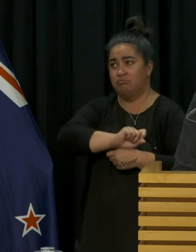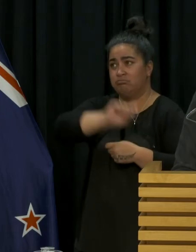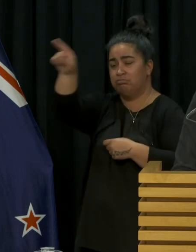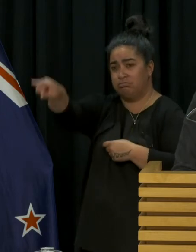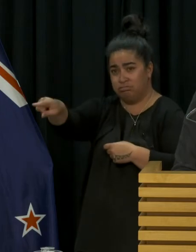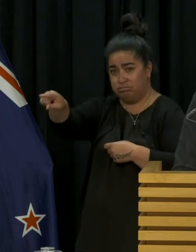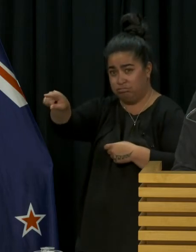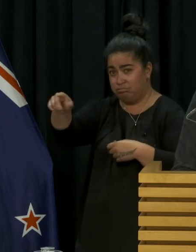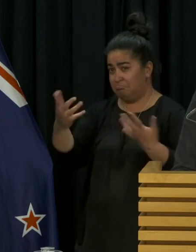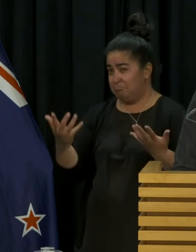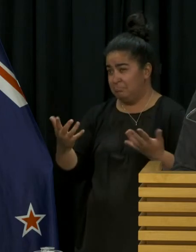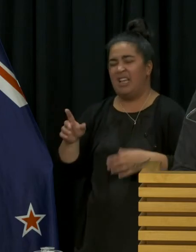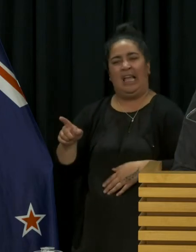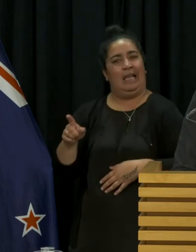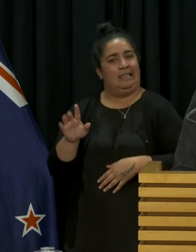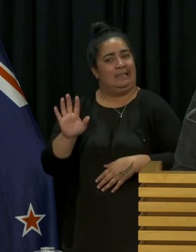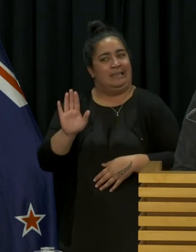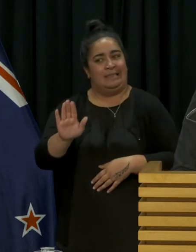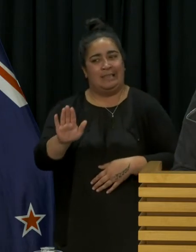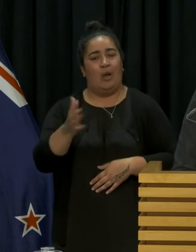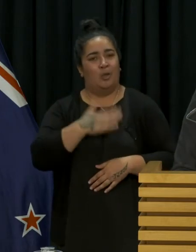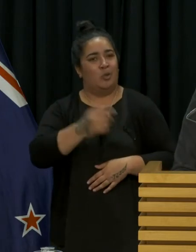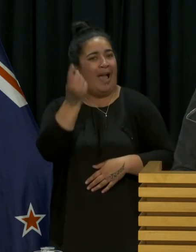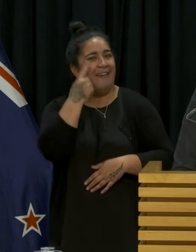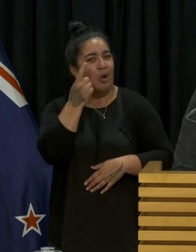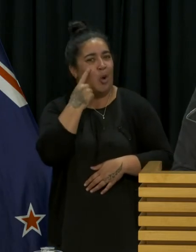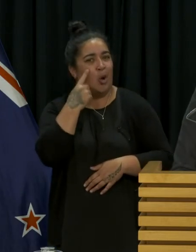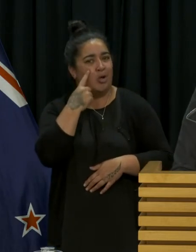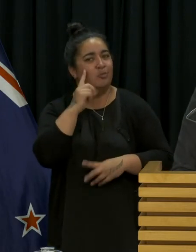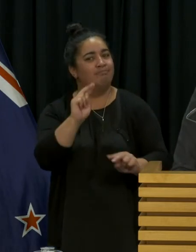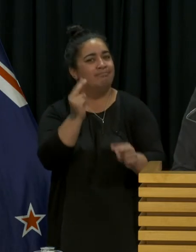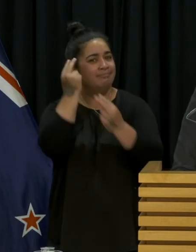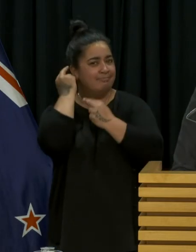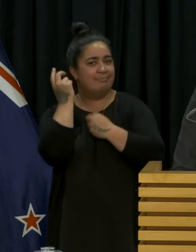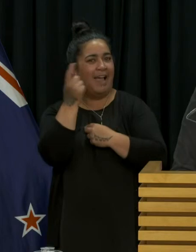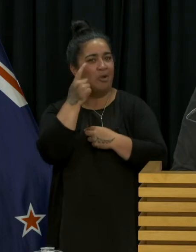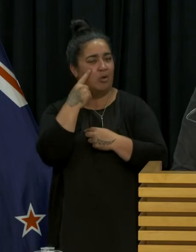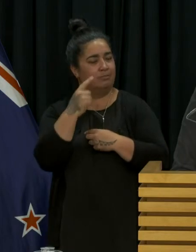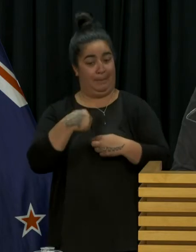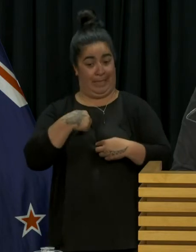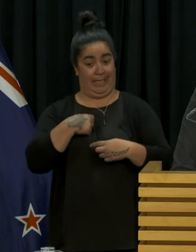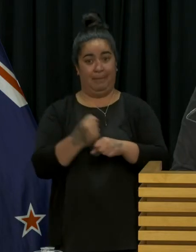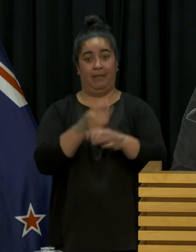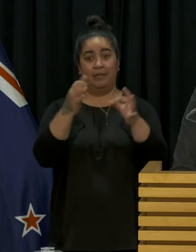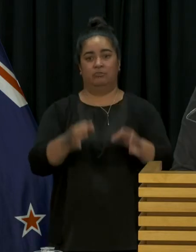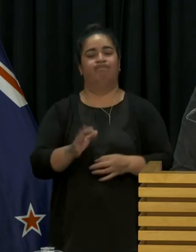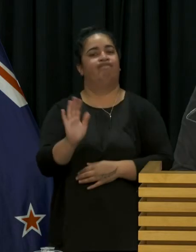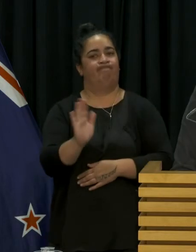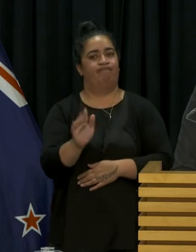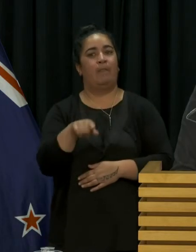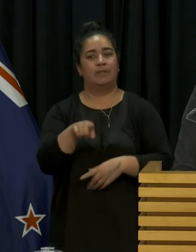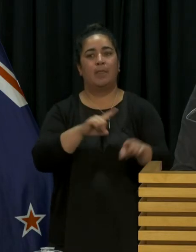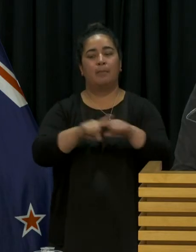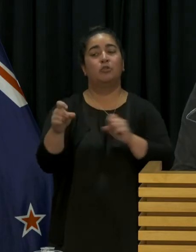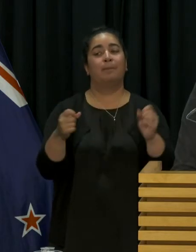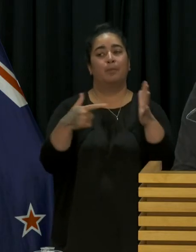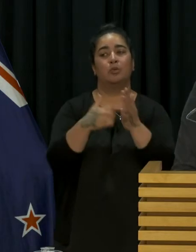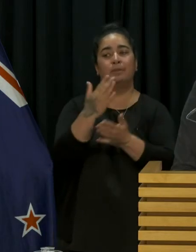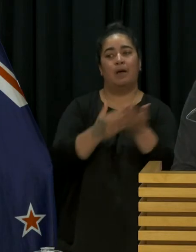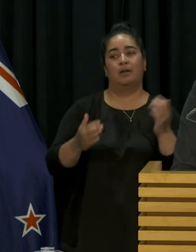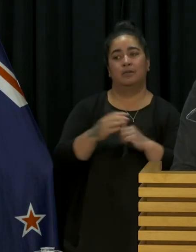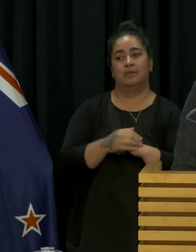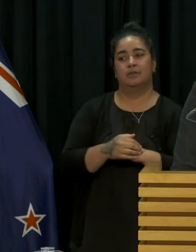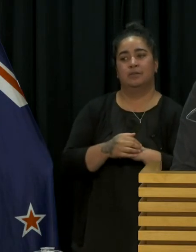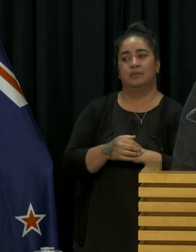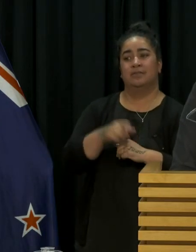back and check very carefully again the exact advice around extradition, but it is not a decision made by me. So I think that's probably the most important point to make there. Is that it would have